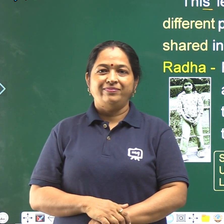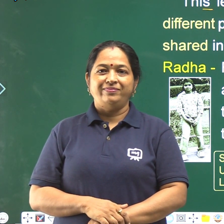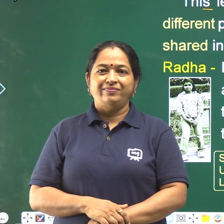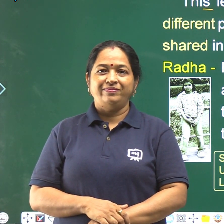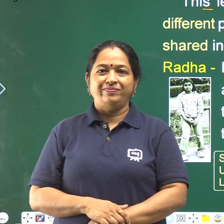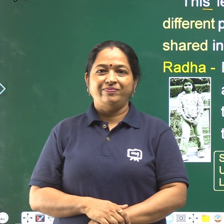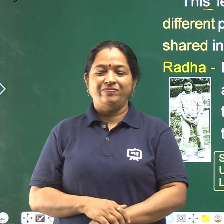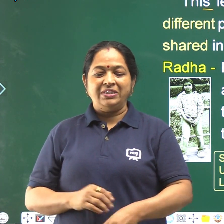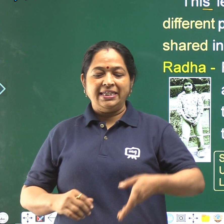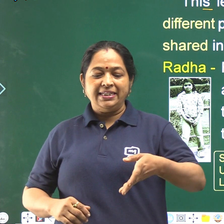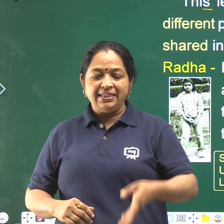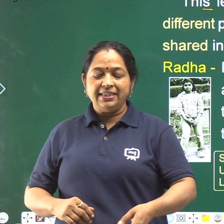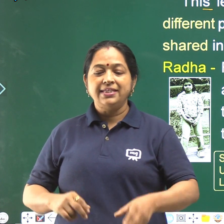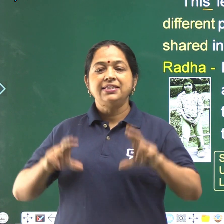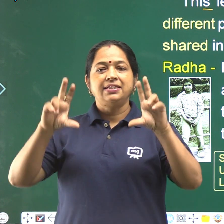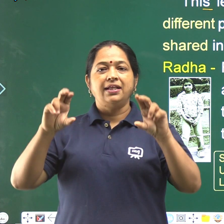This lesson speaks